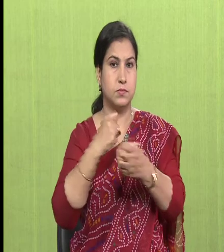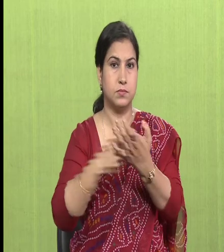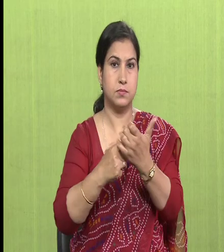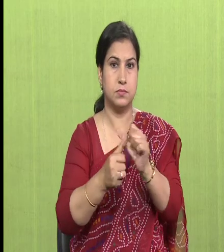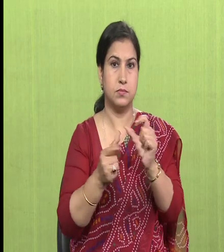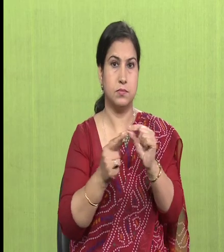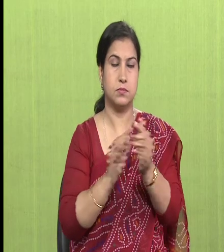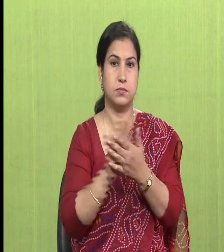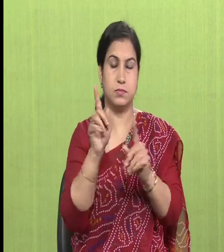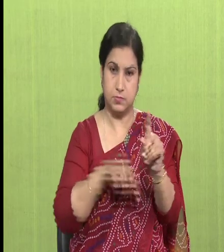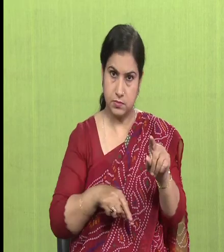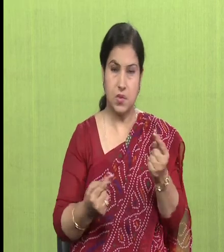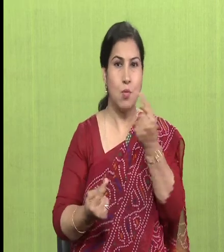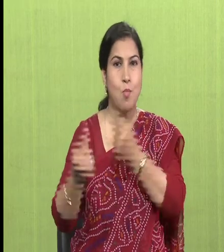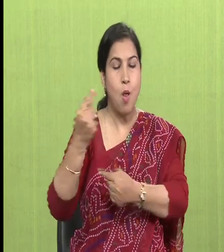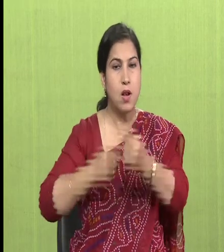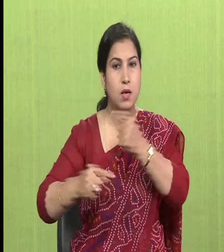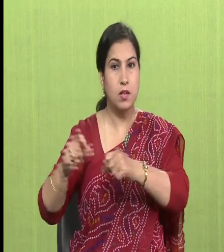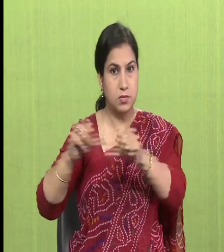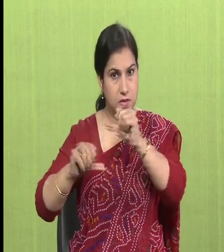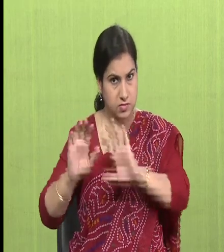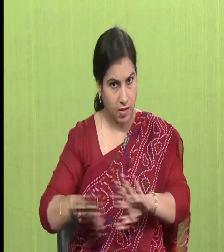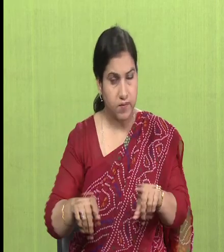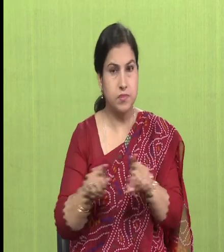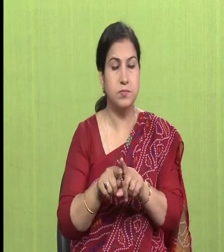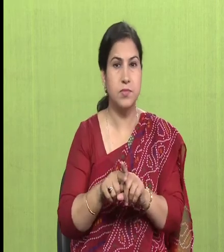political science, and sociology.